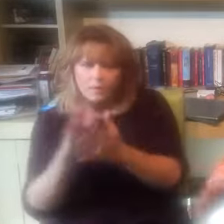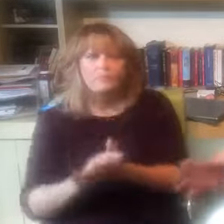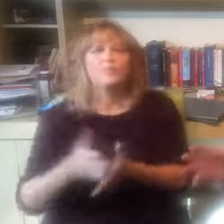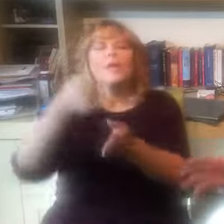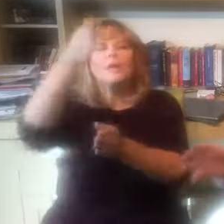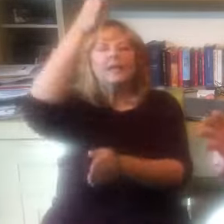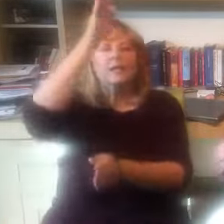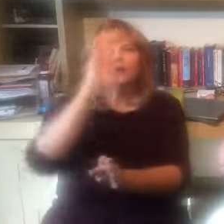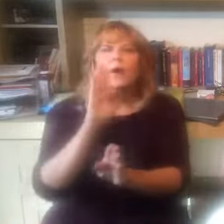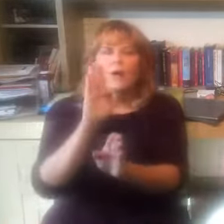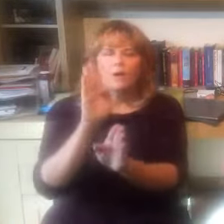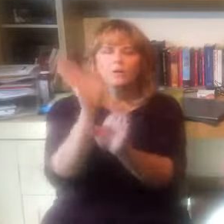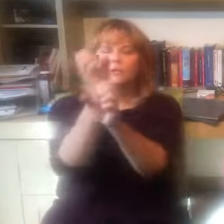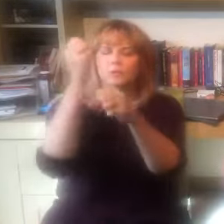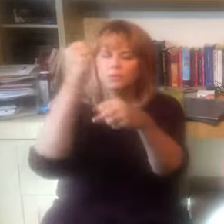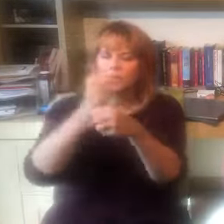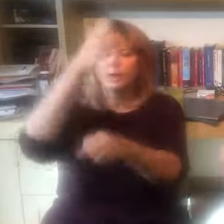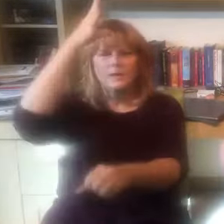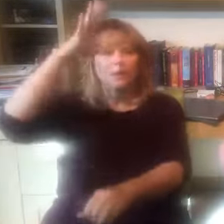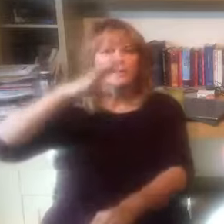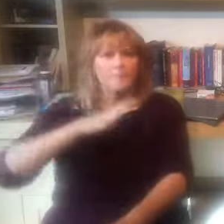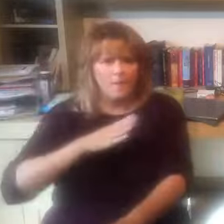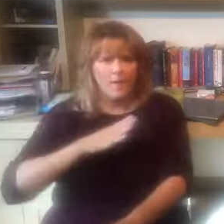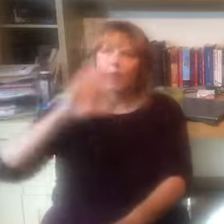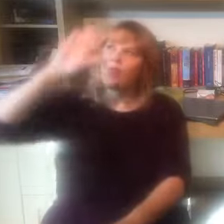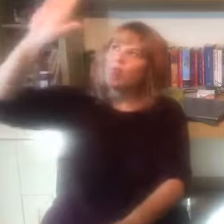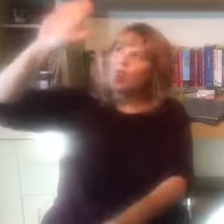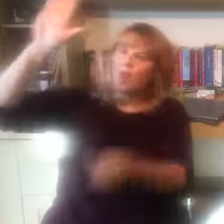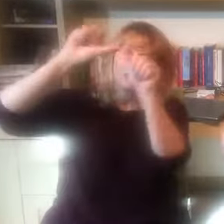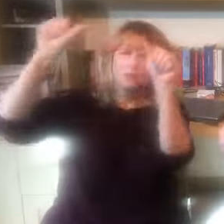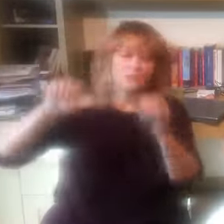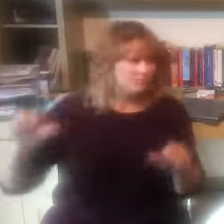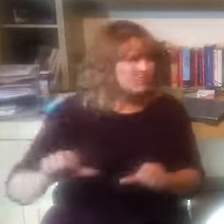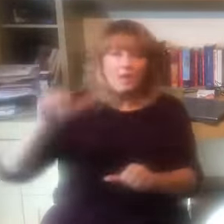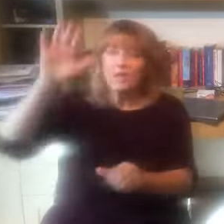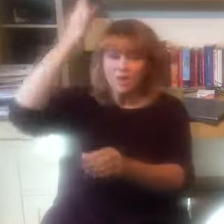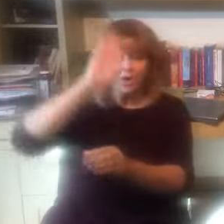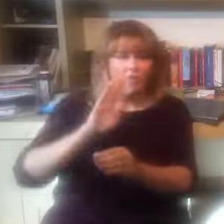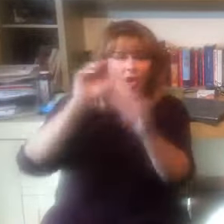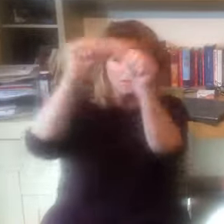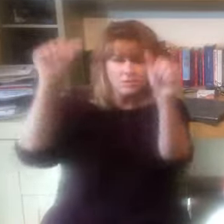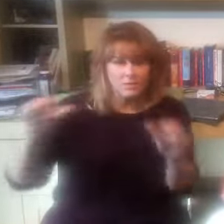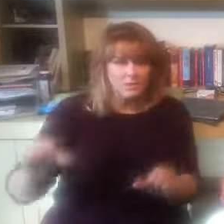God created man in his image, in God's image.